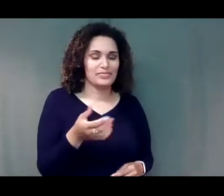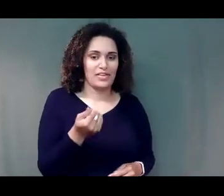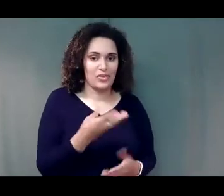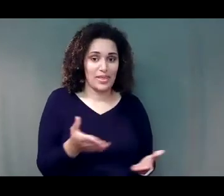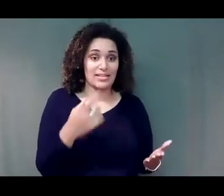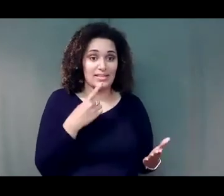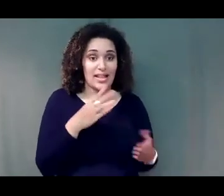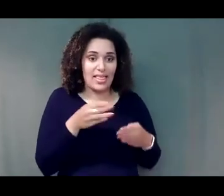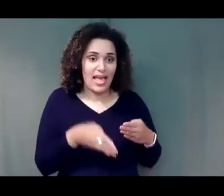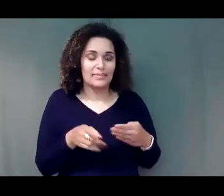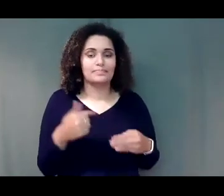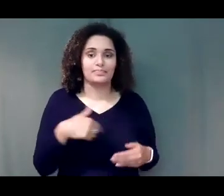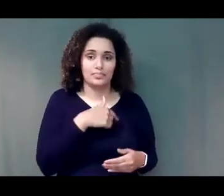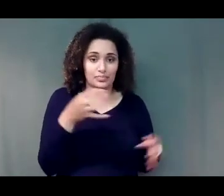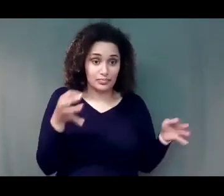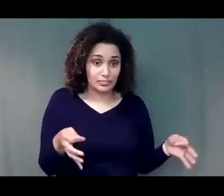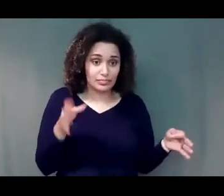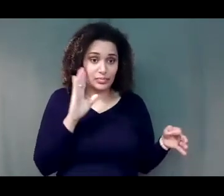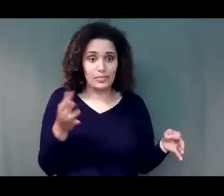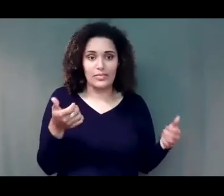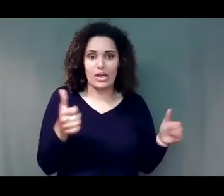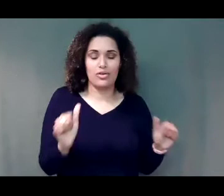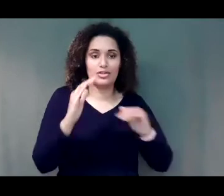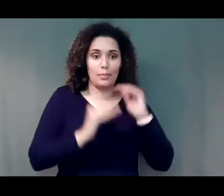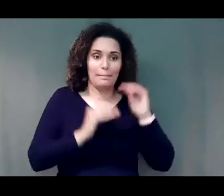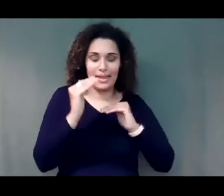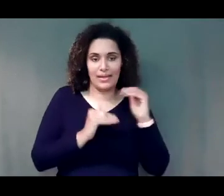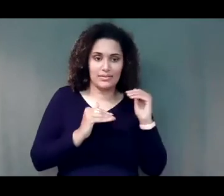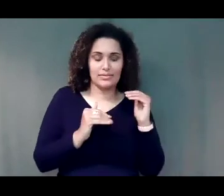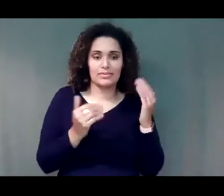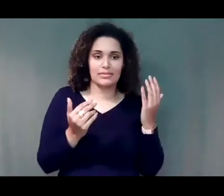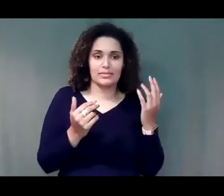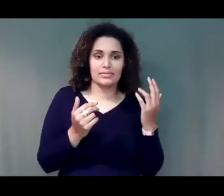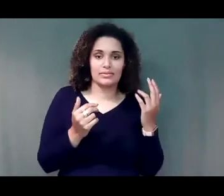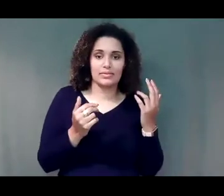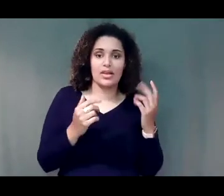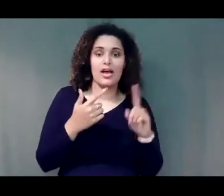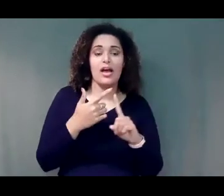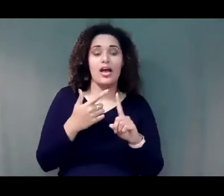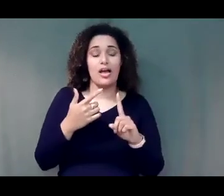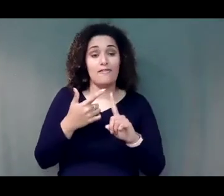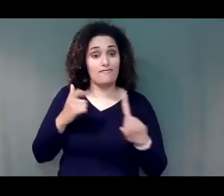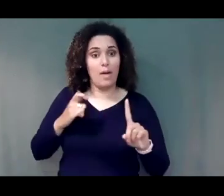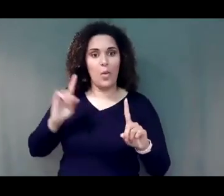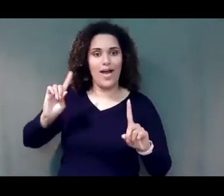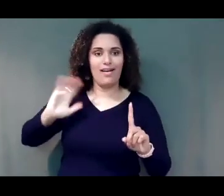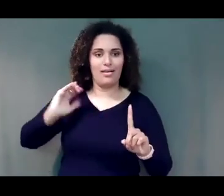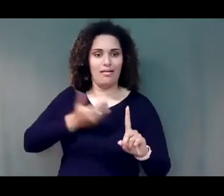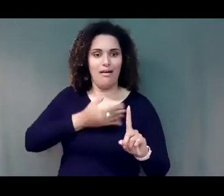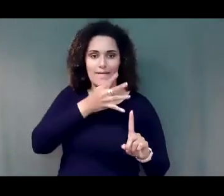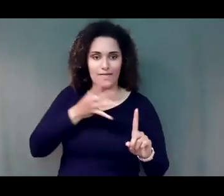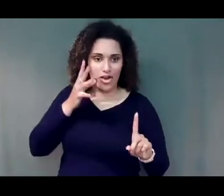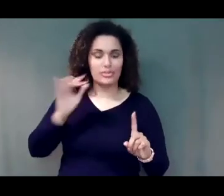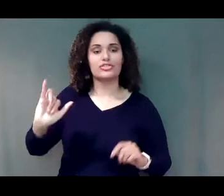the end. We decided we were going to try to build a building from our farm, just like we are growing our wines from